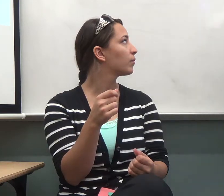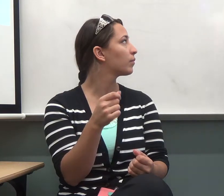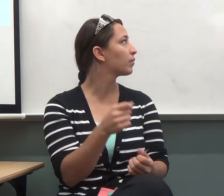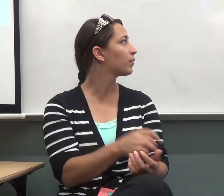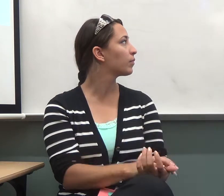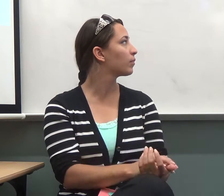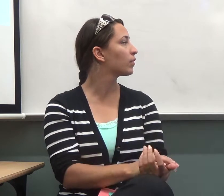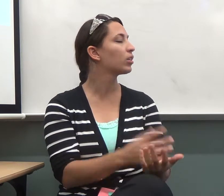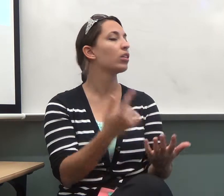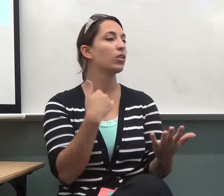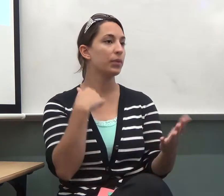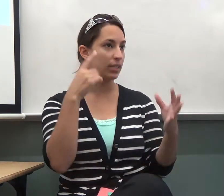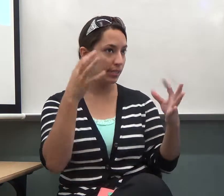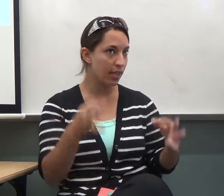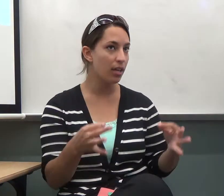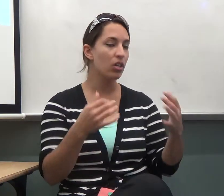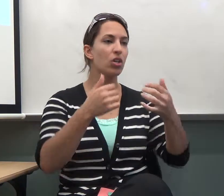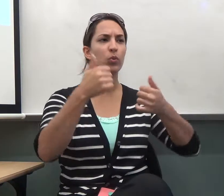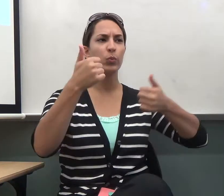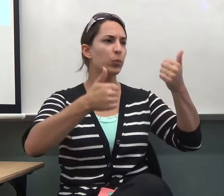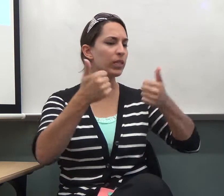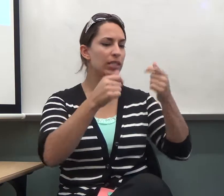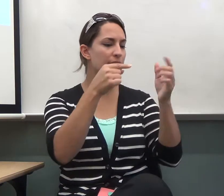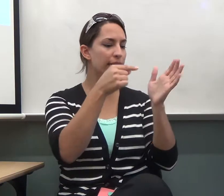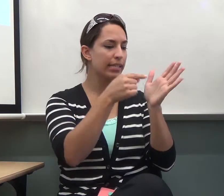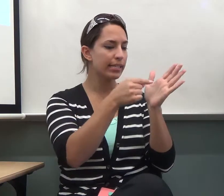We decide which examples support it.